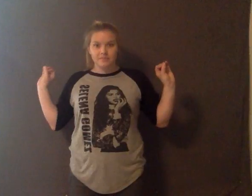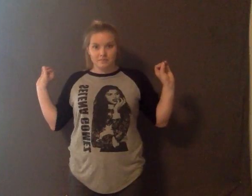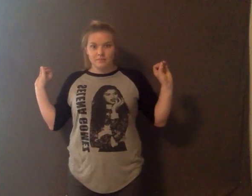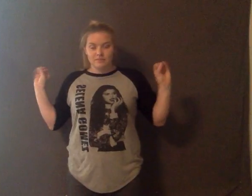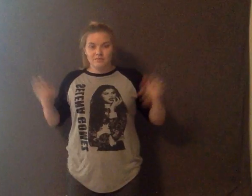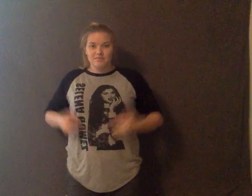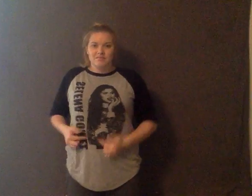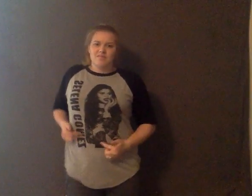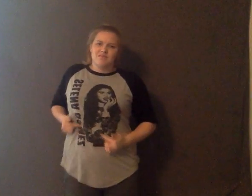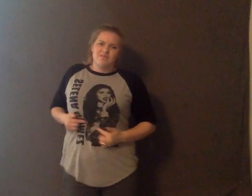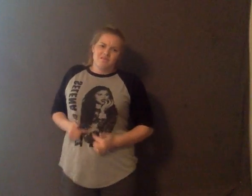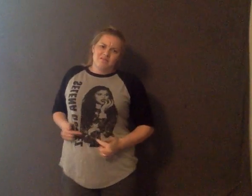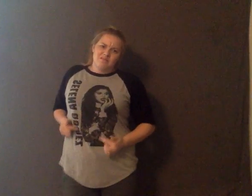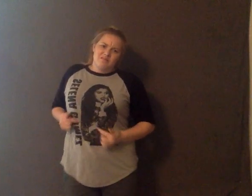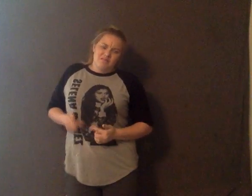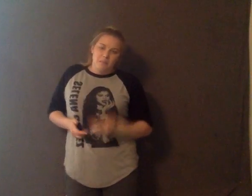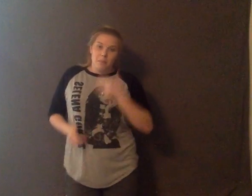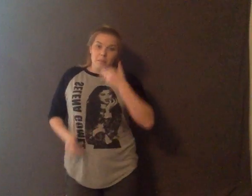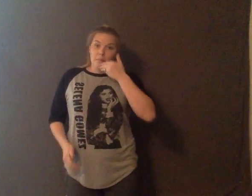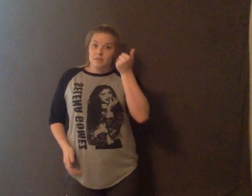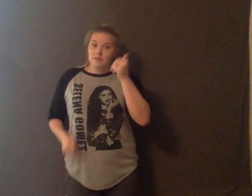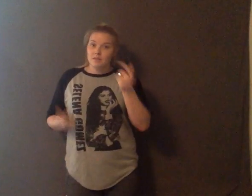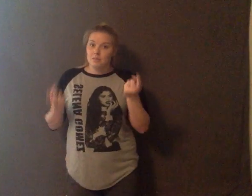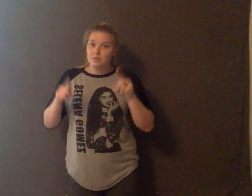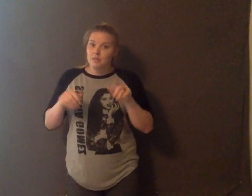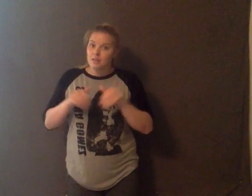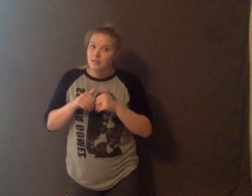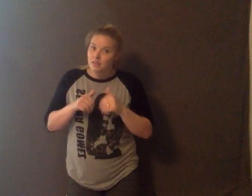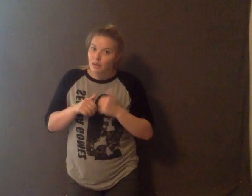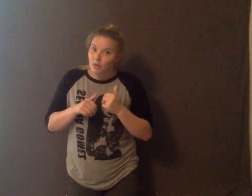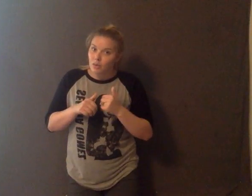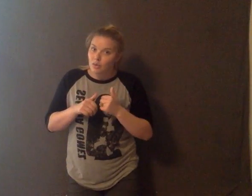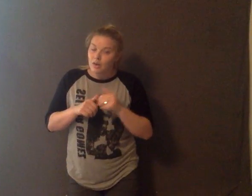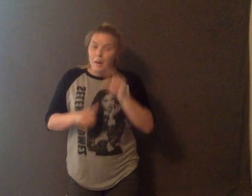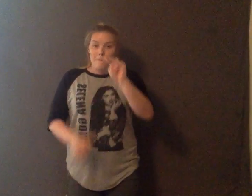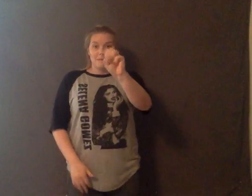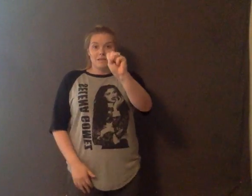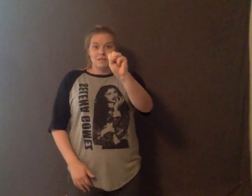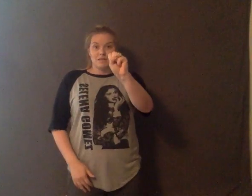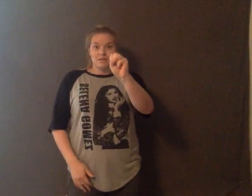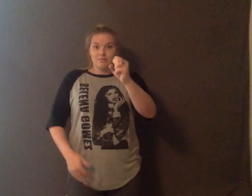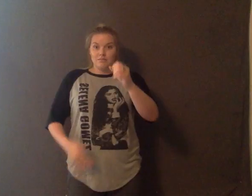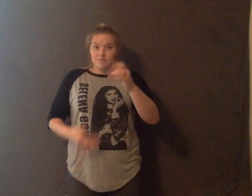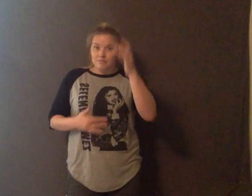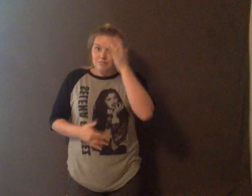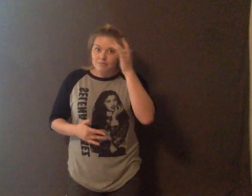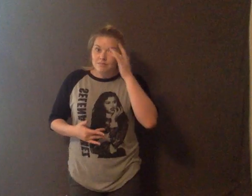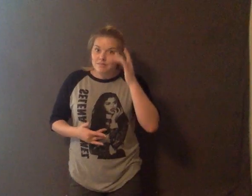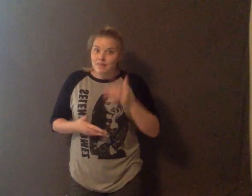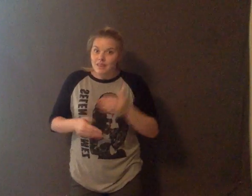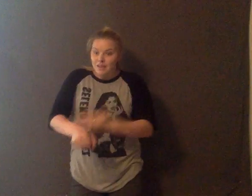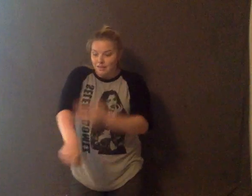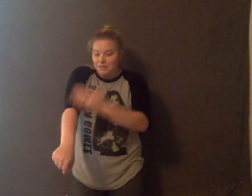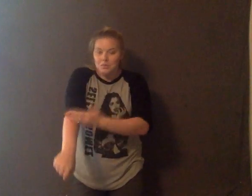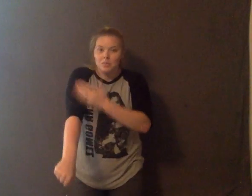the best remission rates ever achieved through plant-based diet. MS, multiple sclerosis, the best results ever achieved